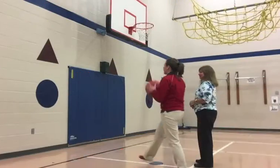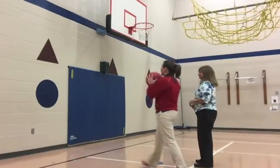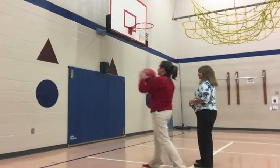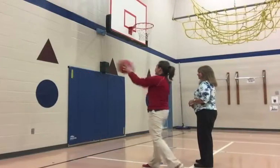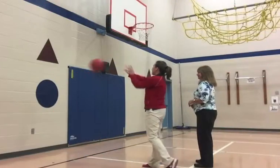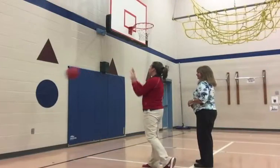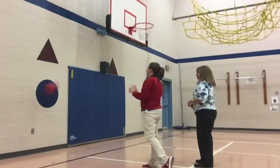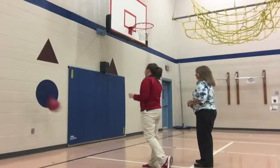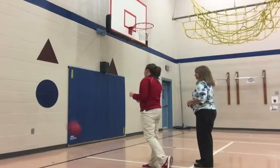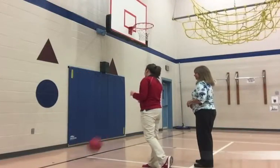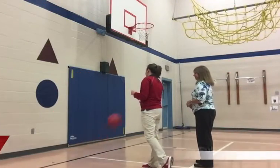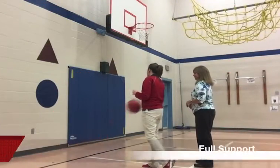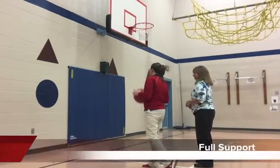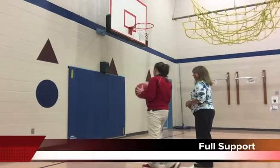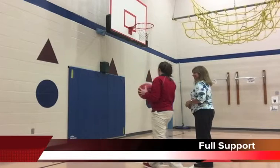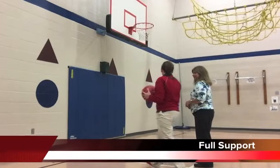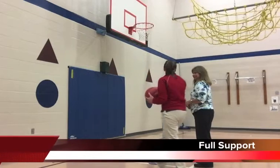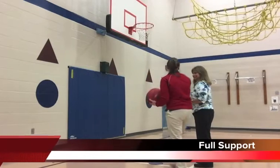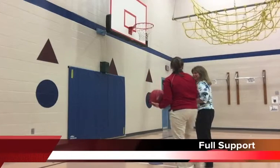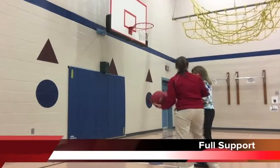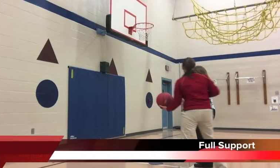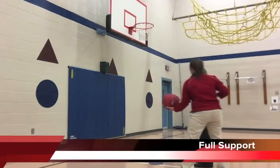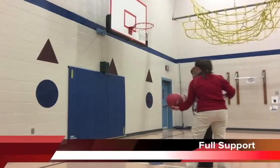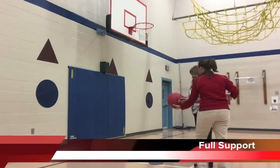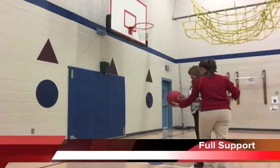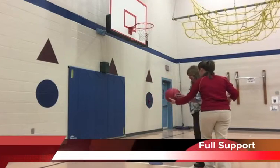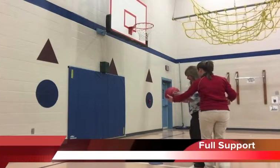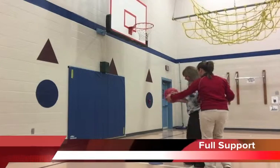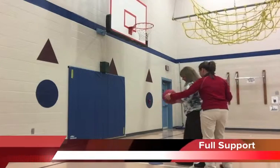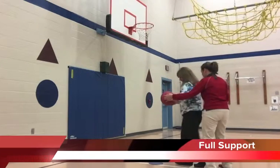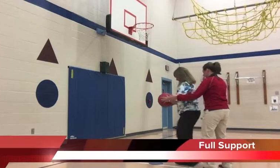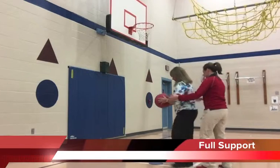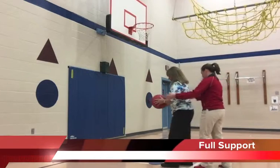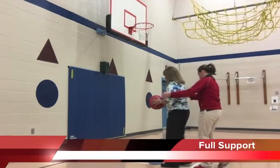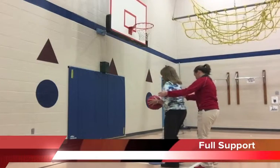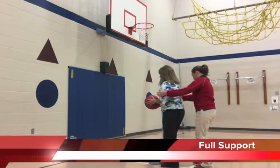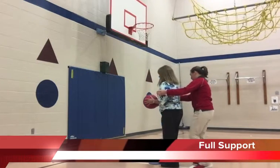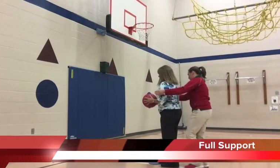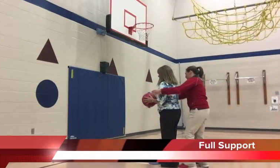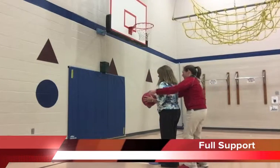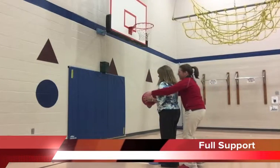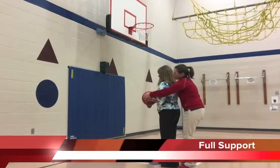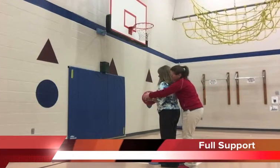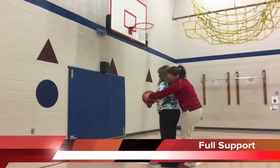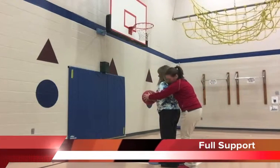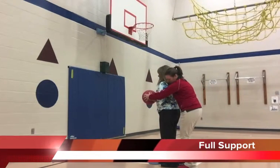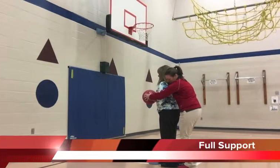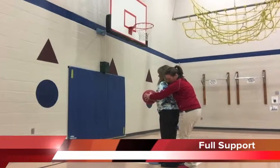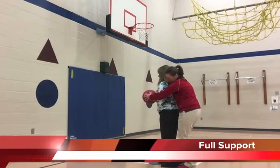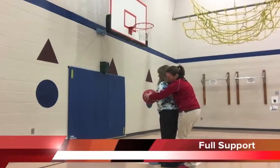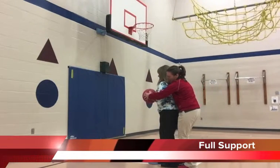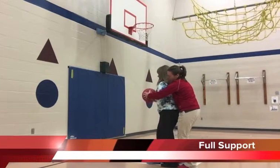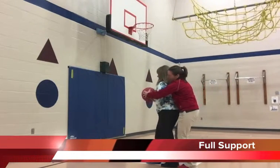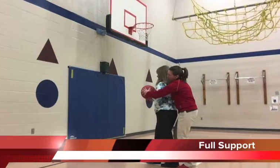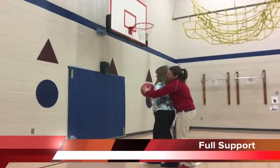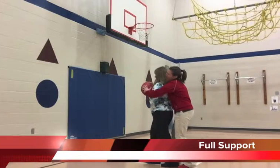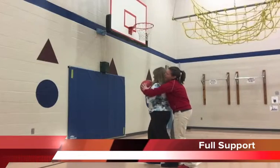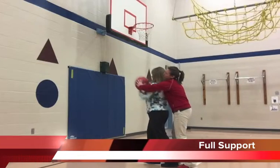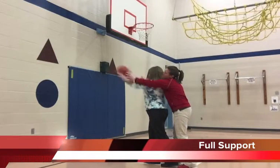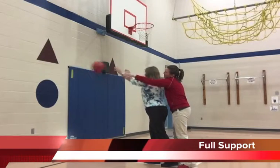going to step and push the ball to the wall. Your turn, so you hold. And we're going to step and